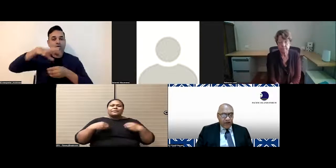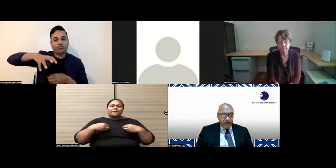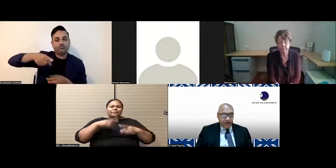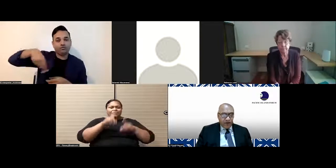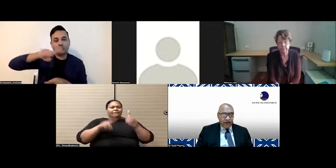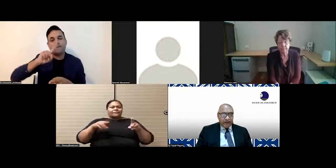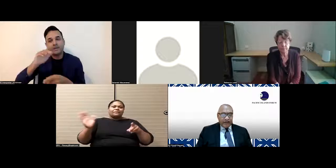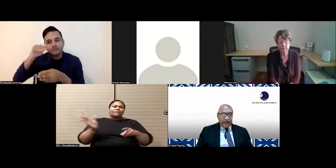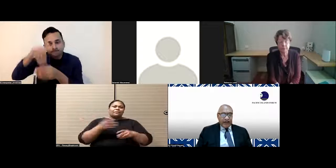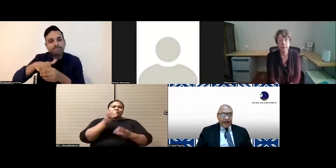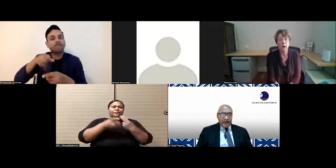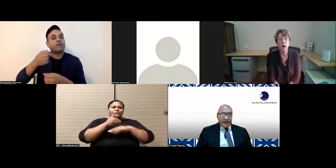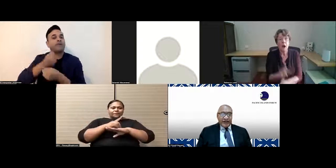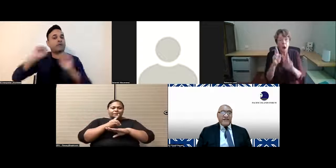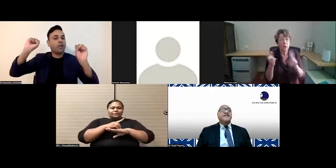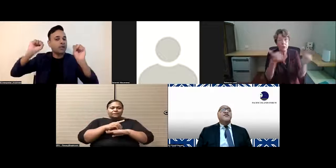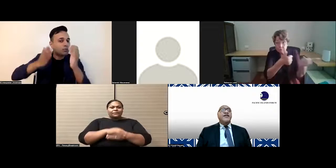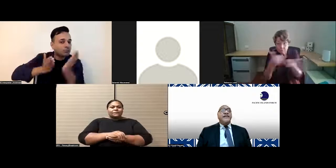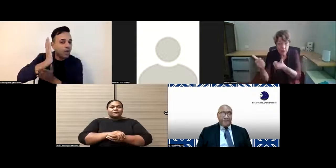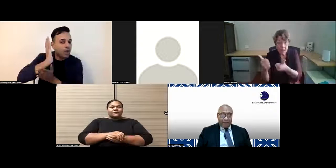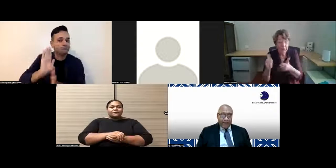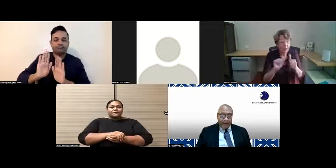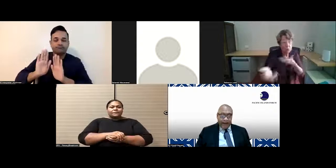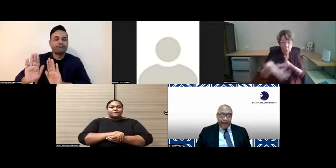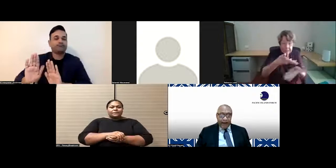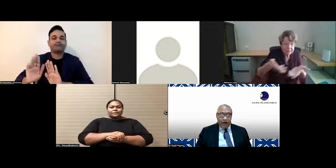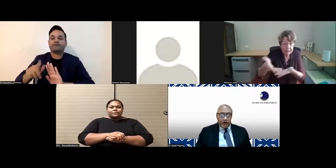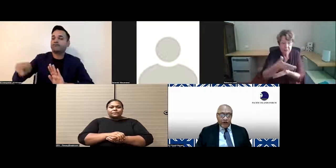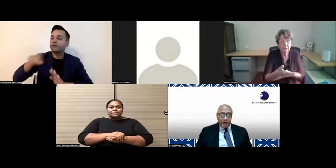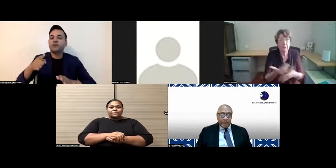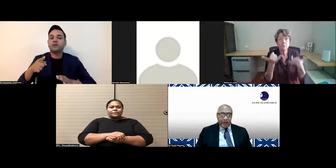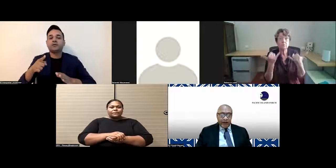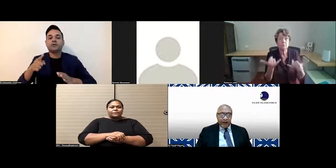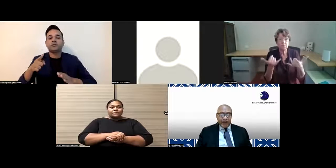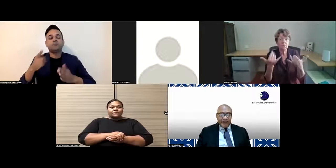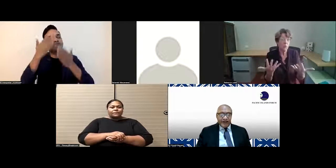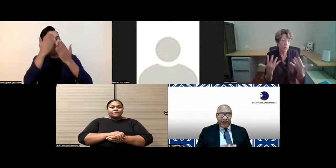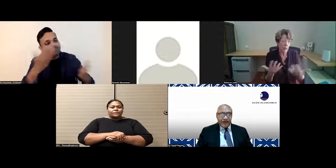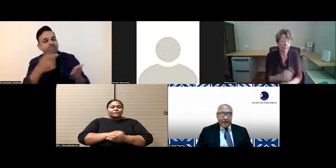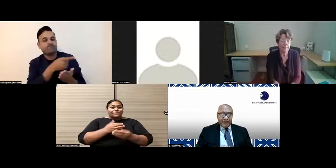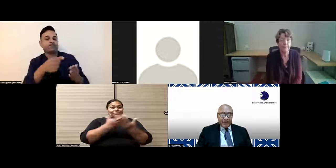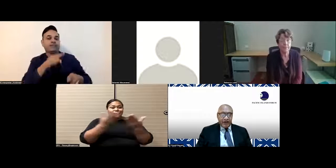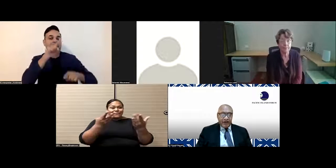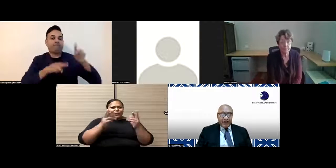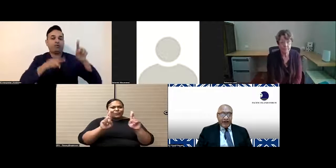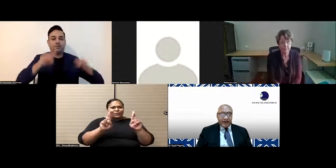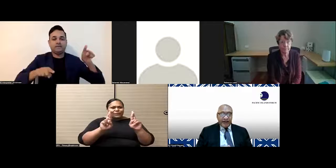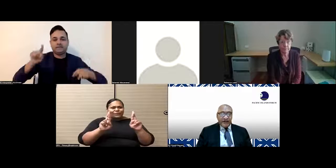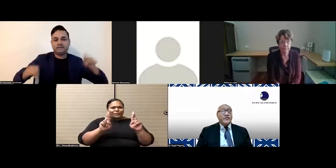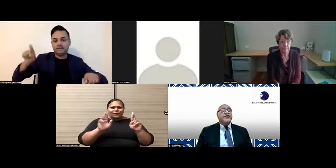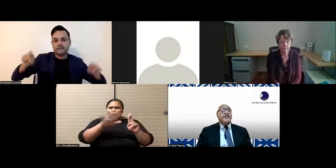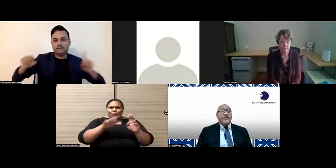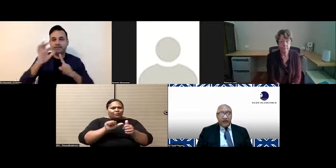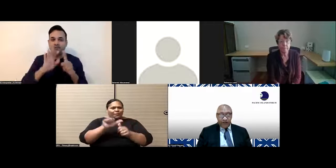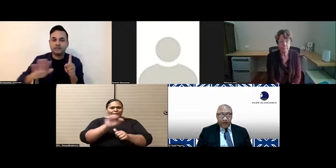I wish you well in your discussions today, and I also, at this juncture, I take